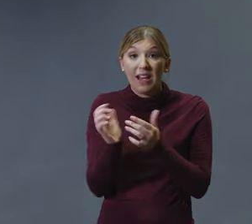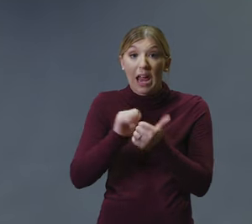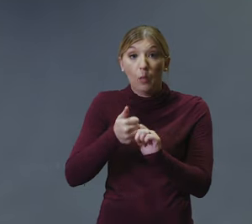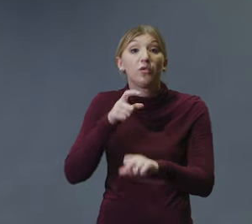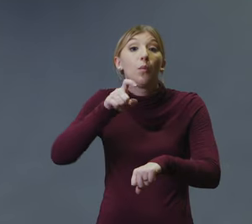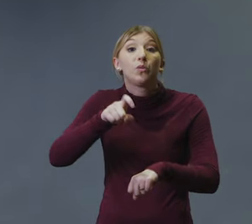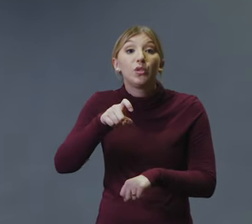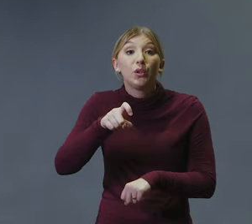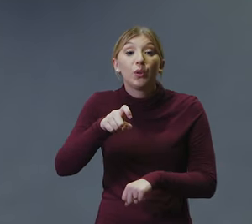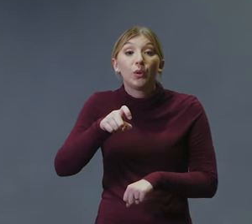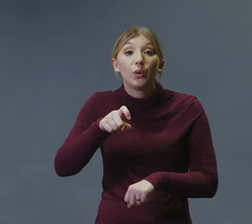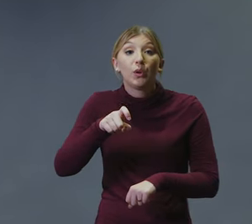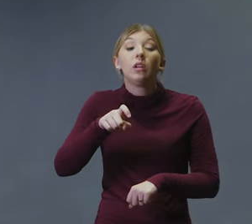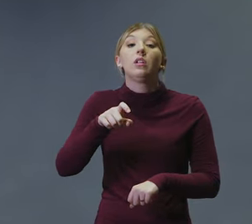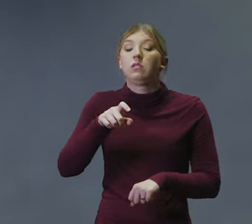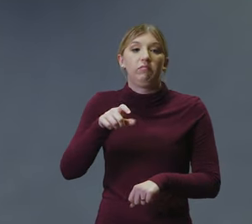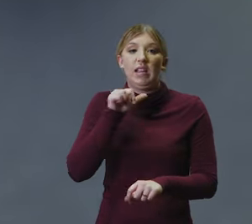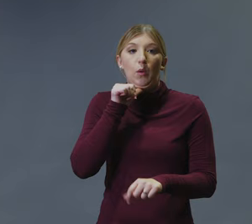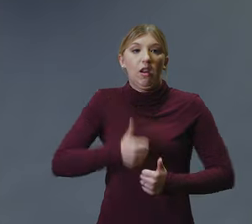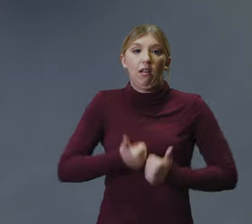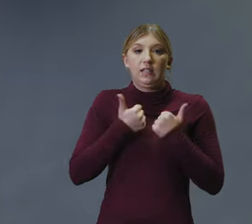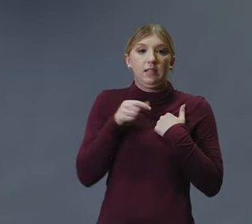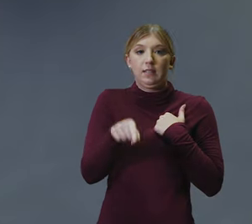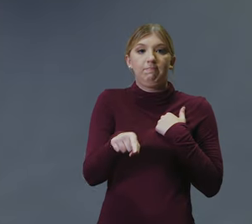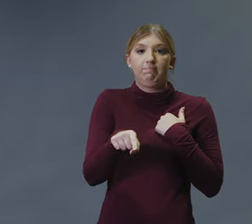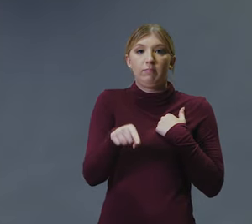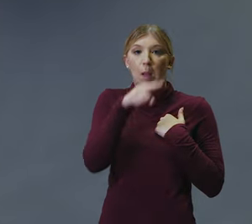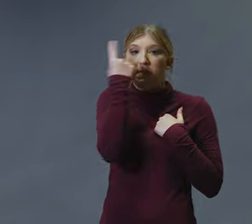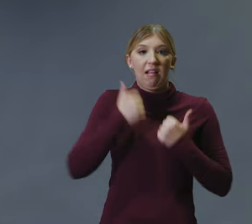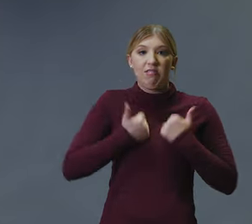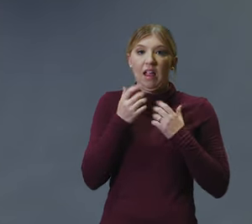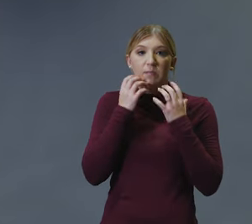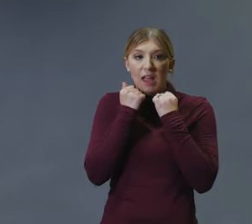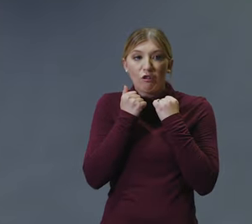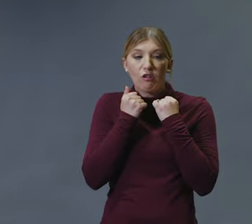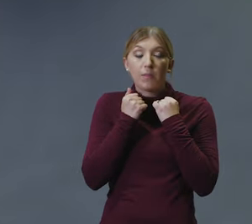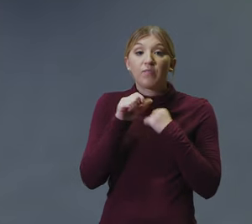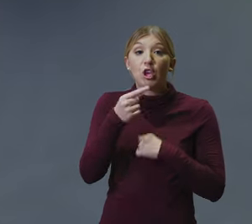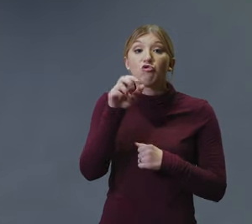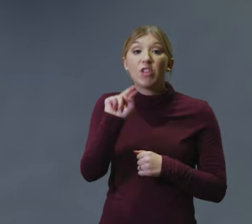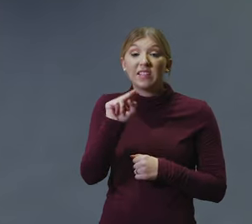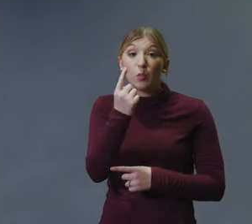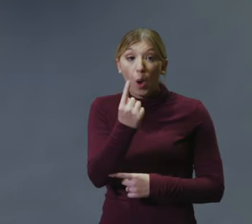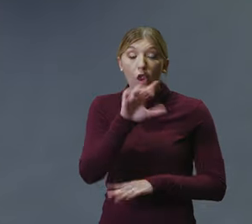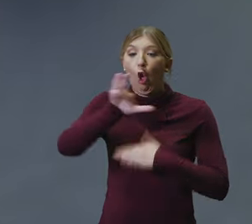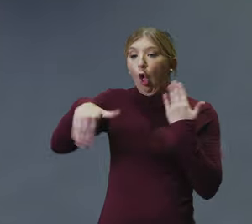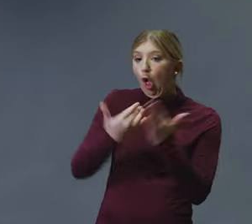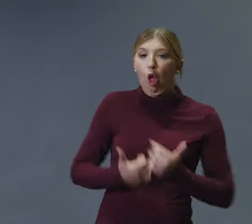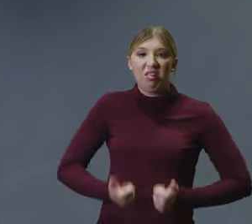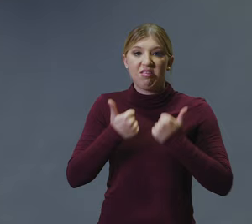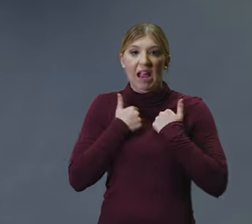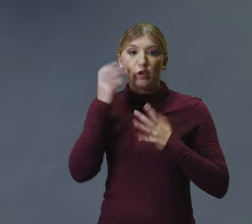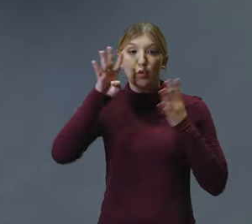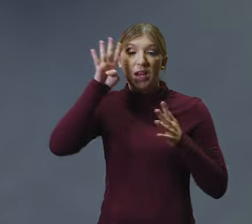to be, that the organization wouldn't exist at all. Listen, according to Genesis 1, all lives were created